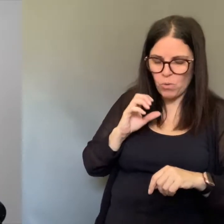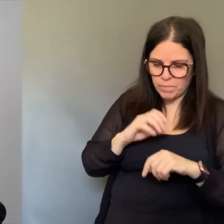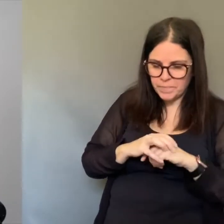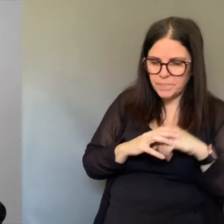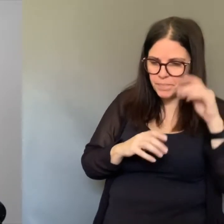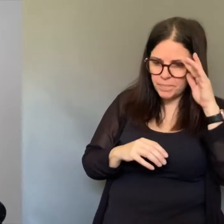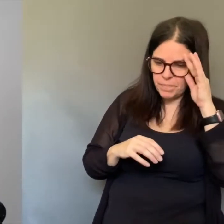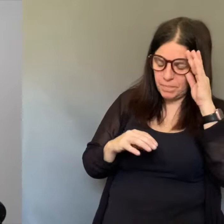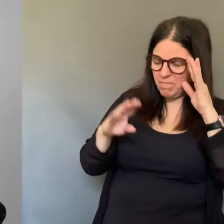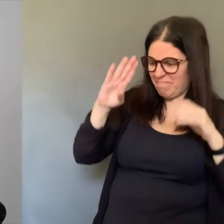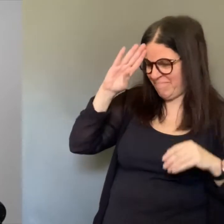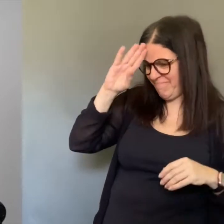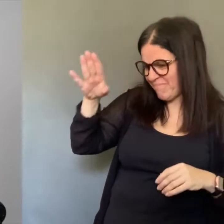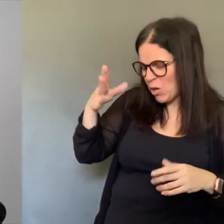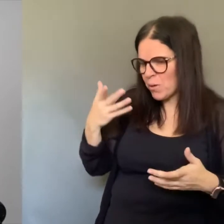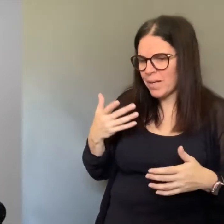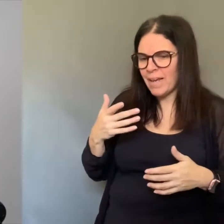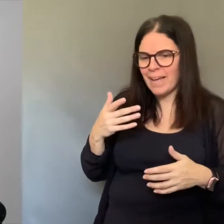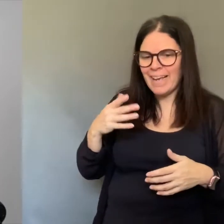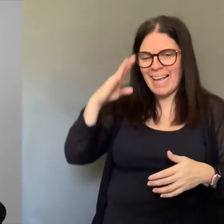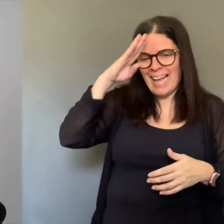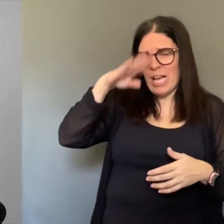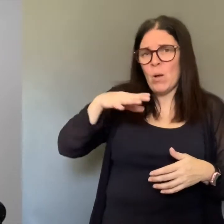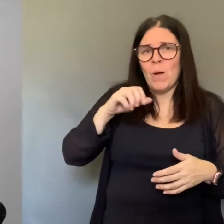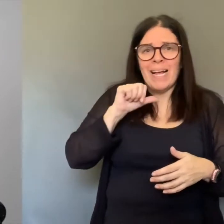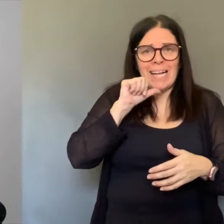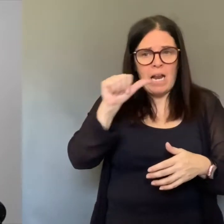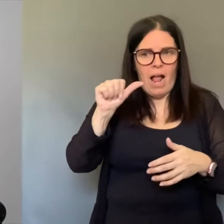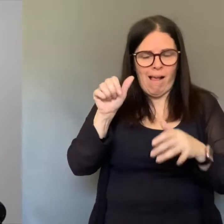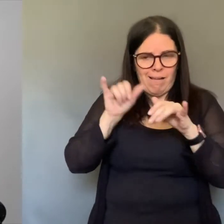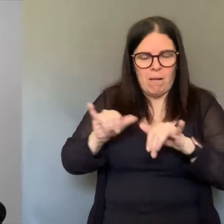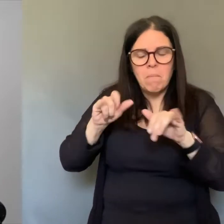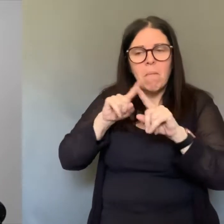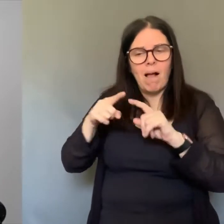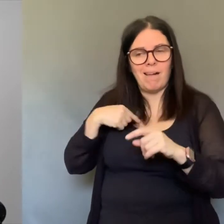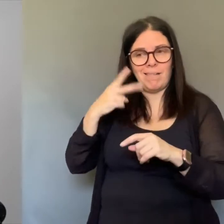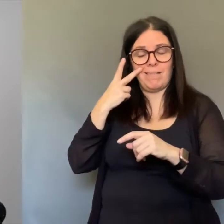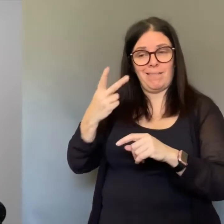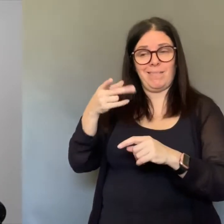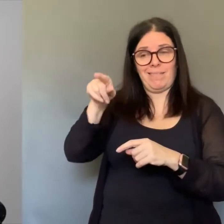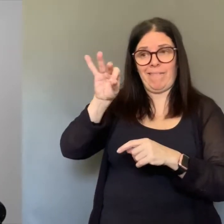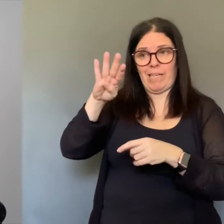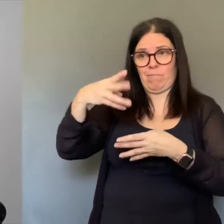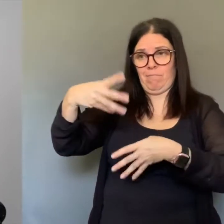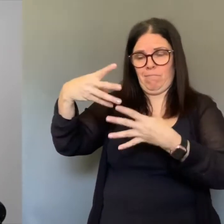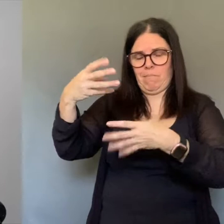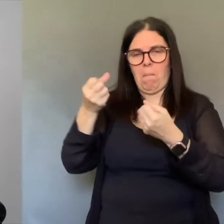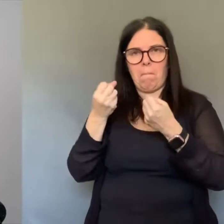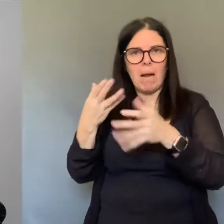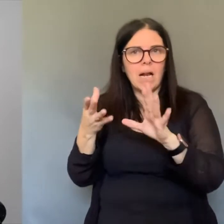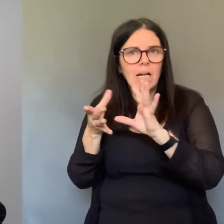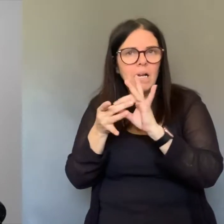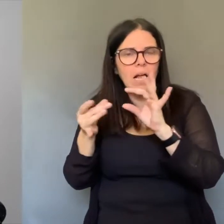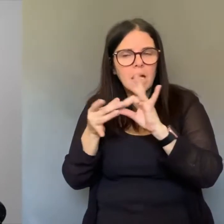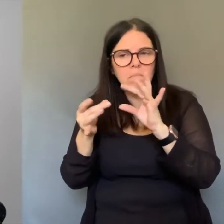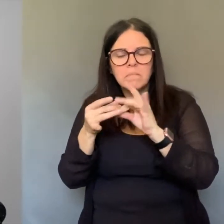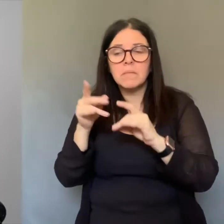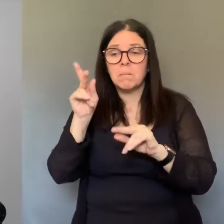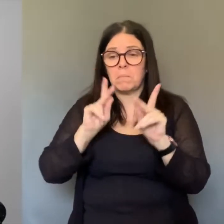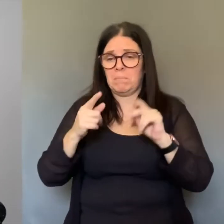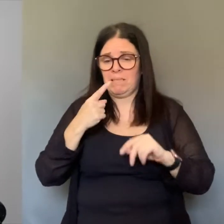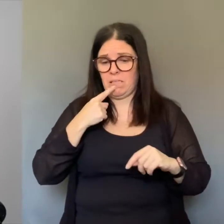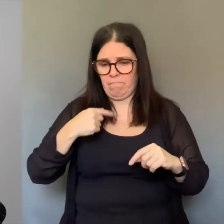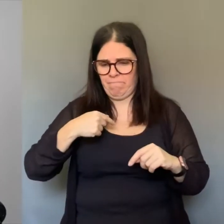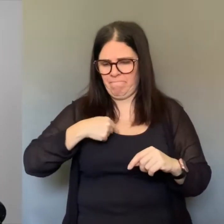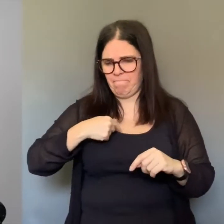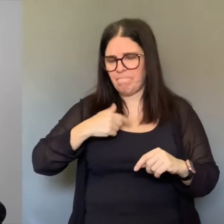800. Hi, good morning. I know it's not logical that, you know, every single person be tested, but to be honest, I've